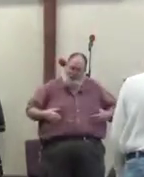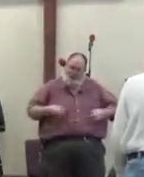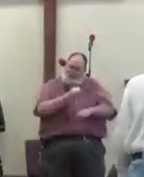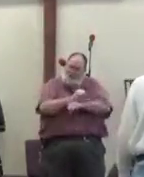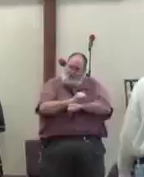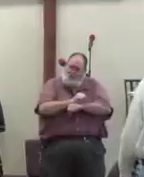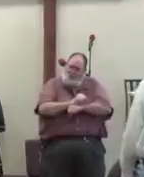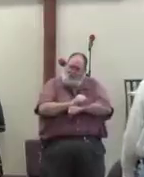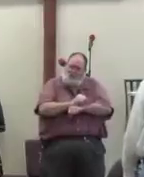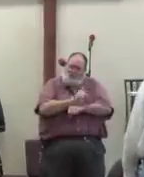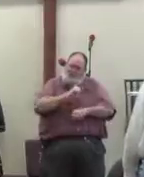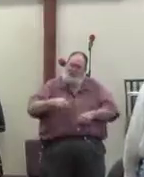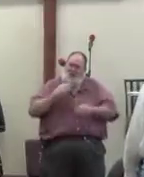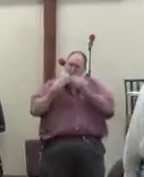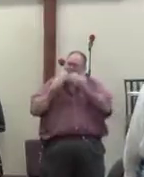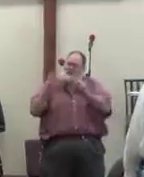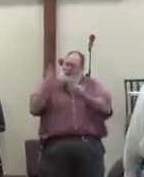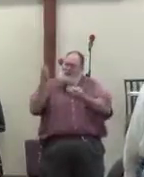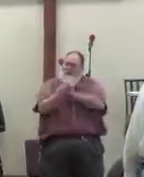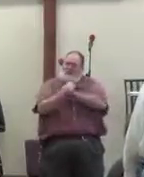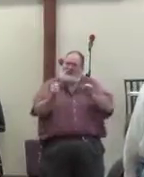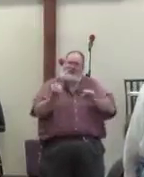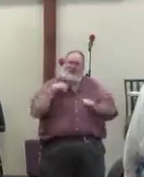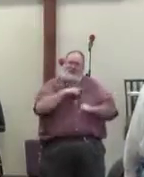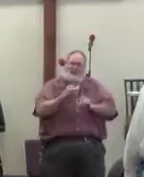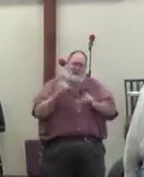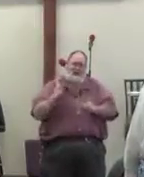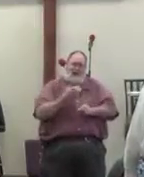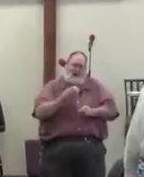And Lord, we're so thankful that you saved us from our wicked ways.